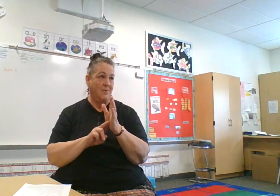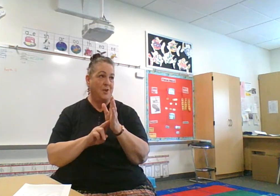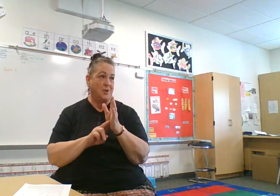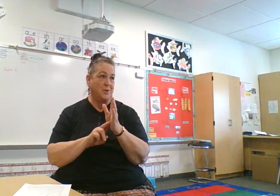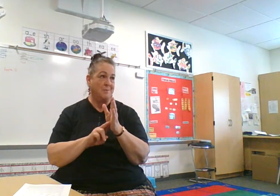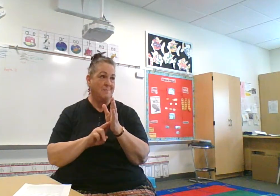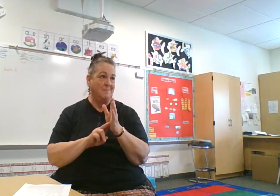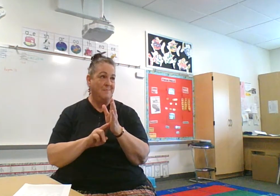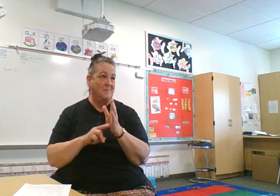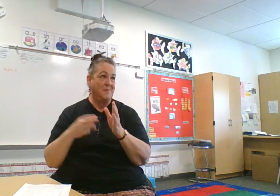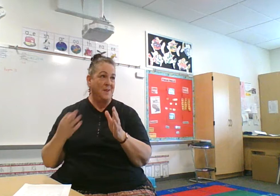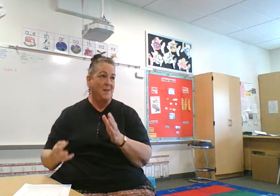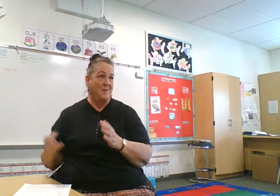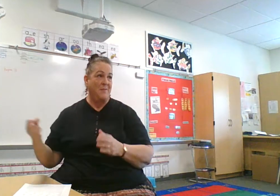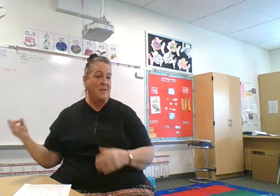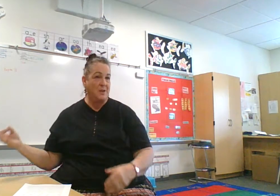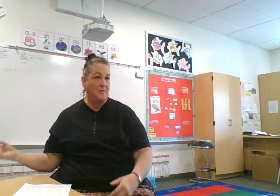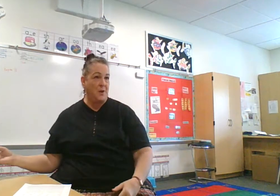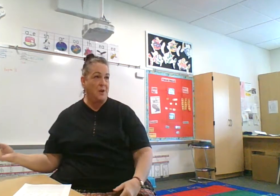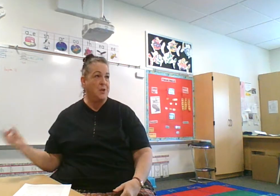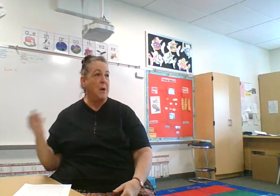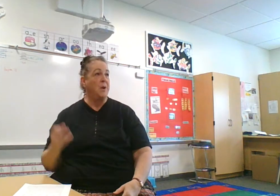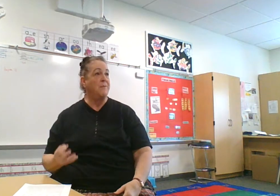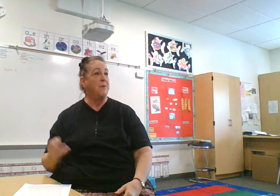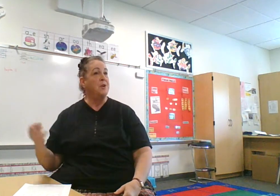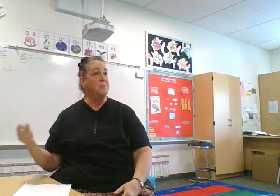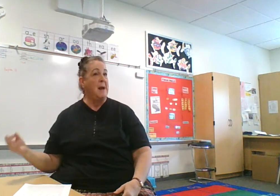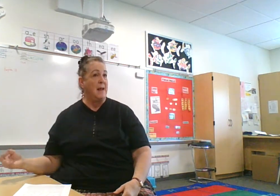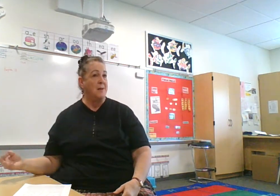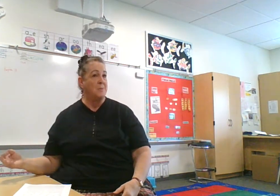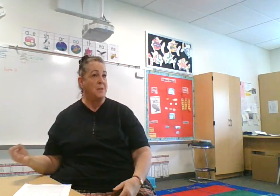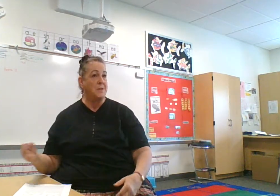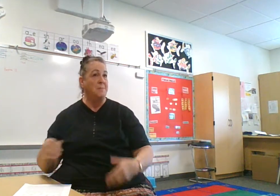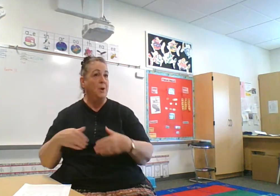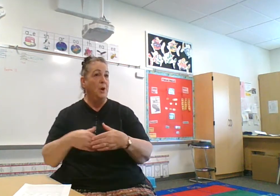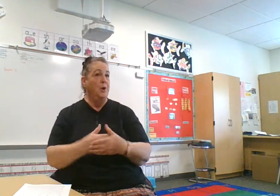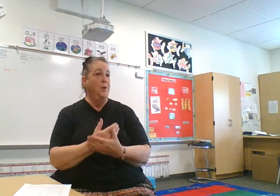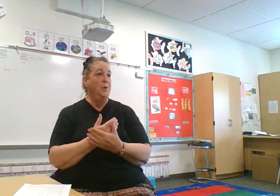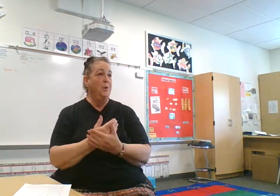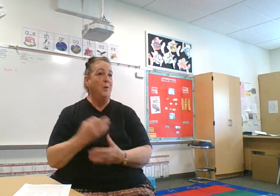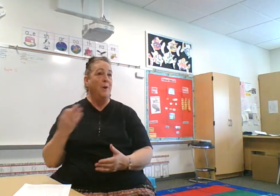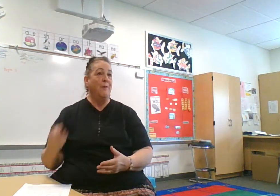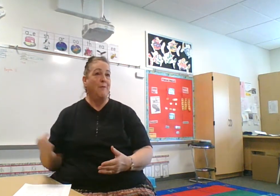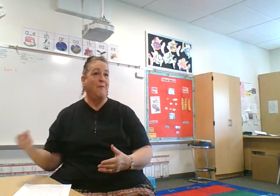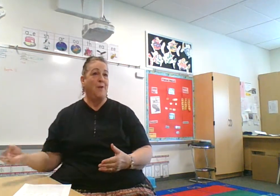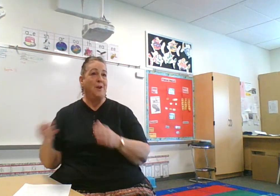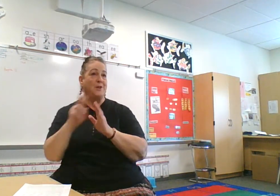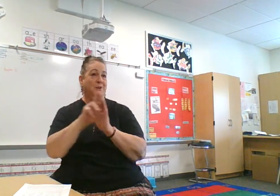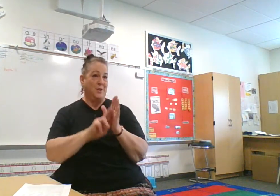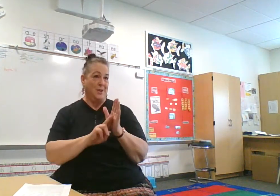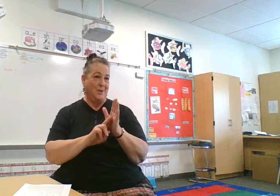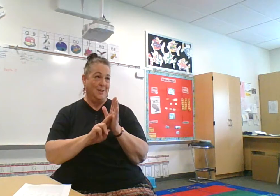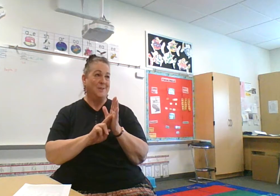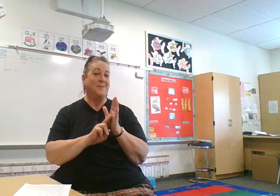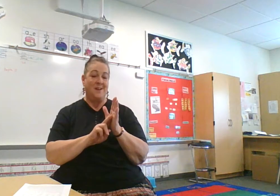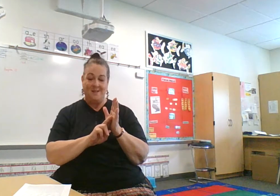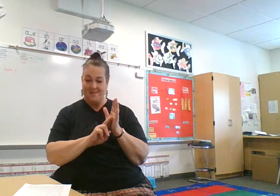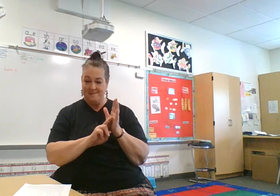furniture. This is furnish. I want to furnish my house with some new furniture. Right,